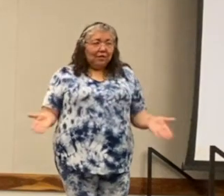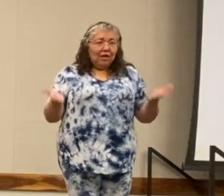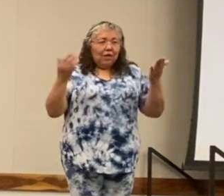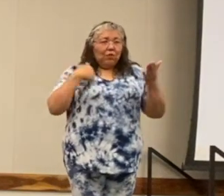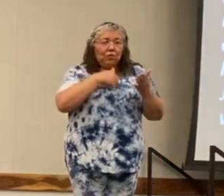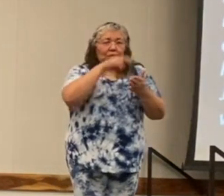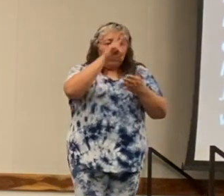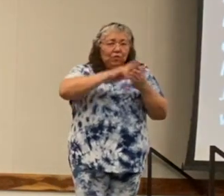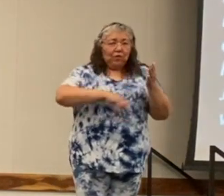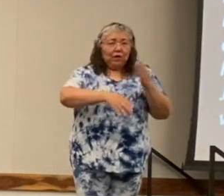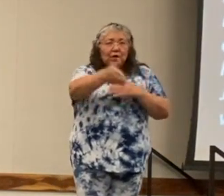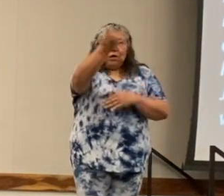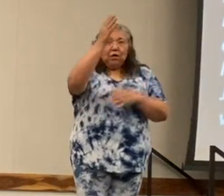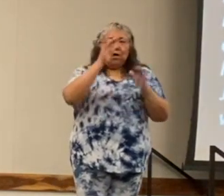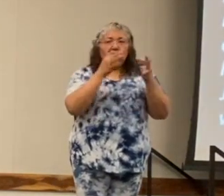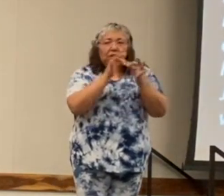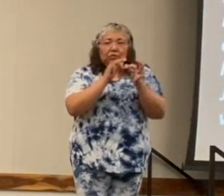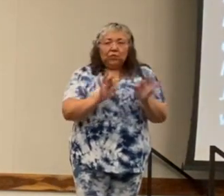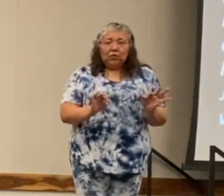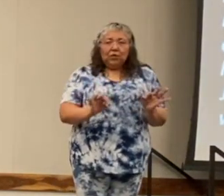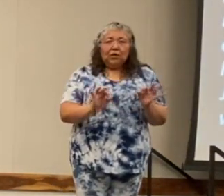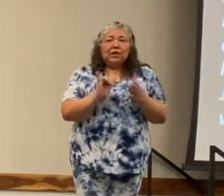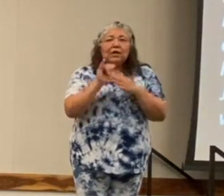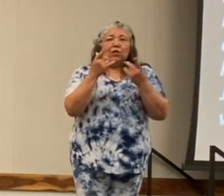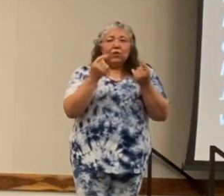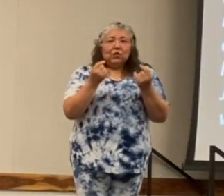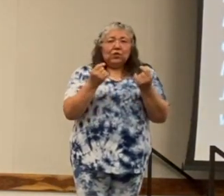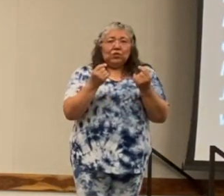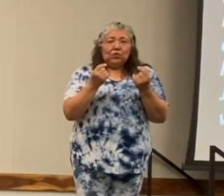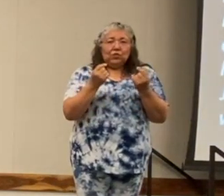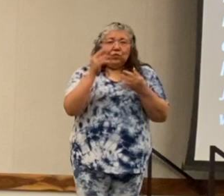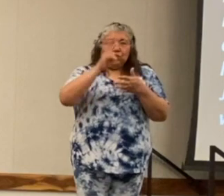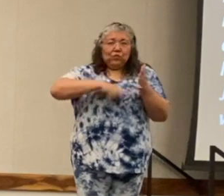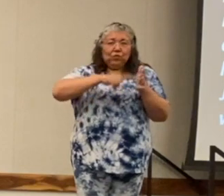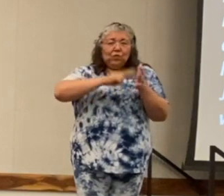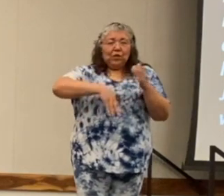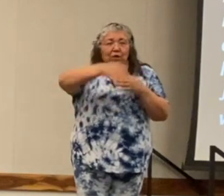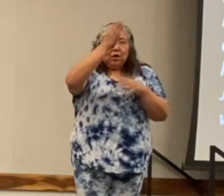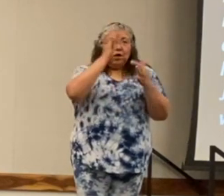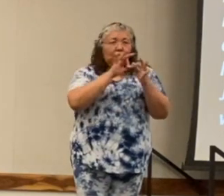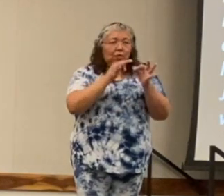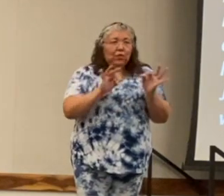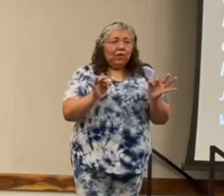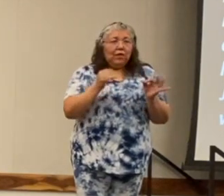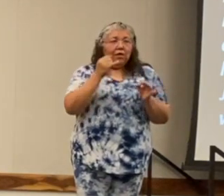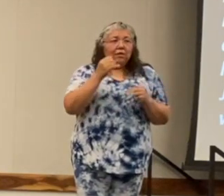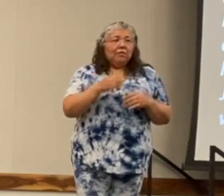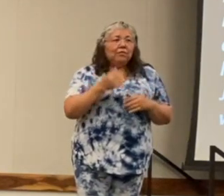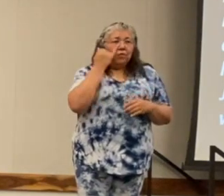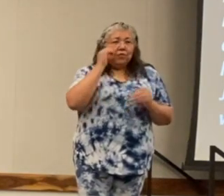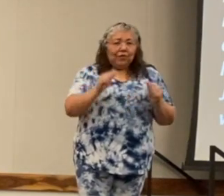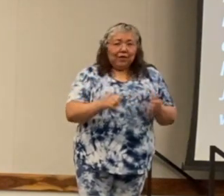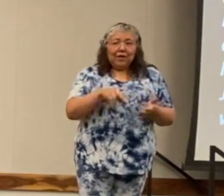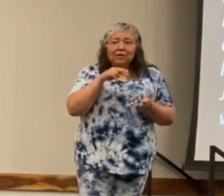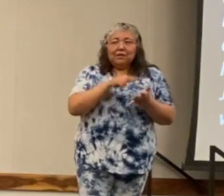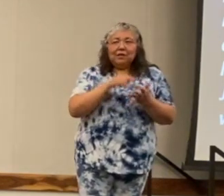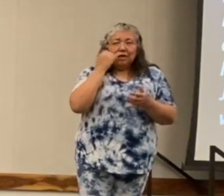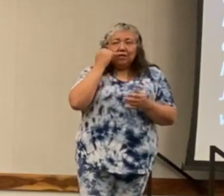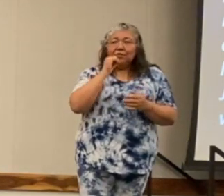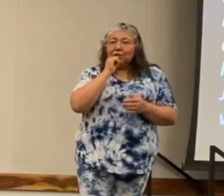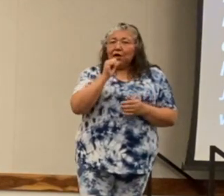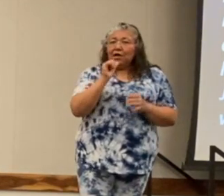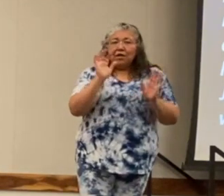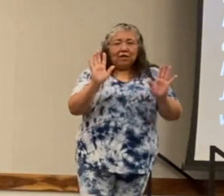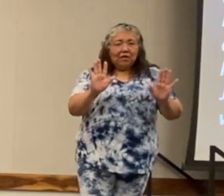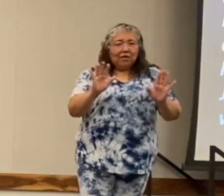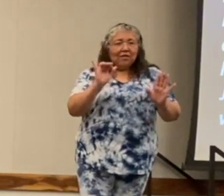read God's word. That's what we do to honor his word. We stand to honor it here in Living Water. If you can stand, if not, that's